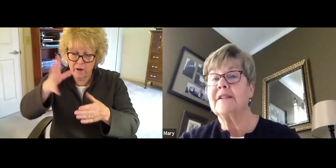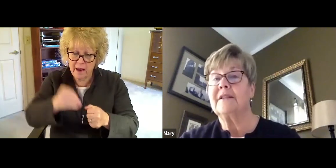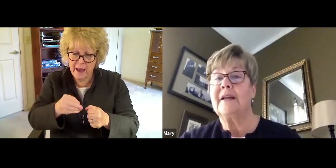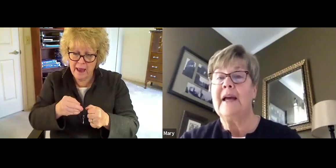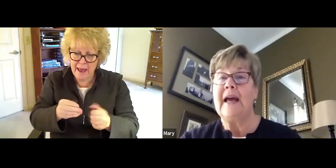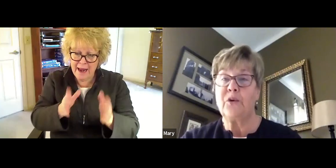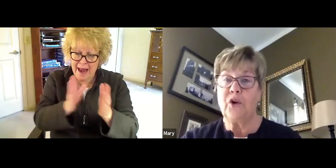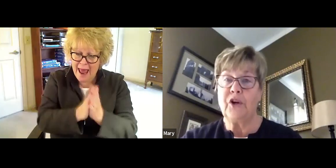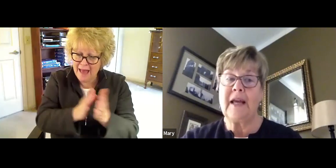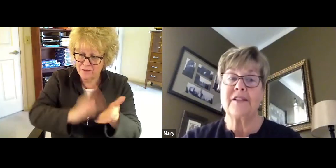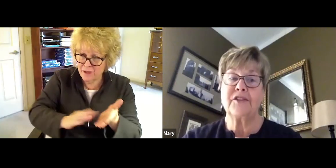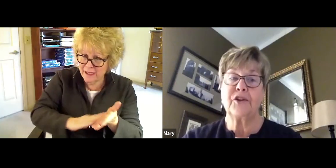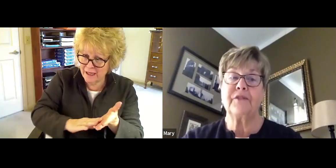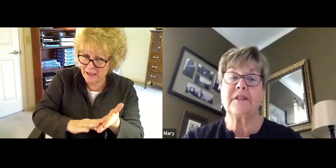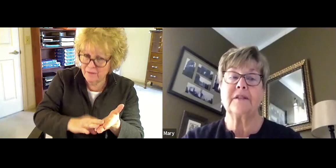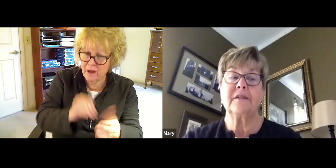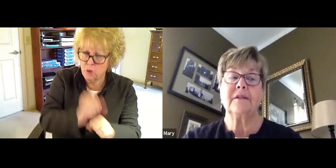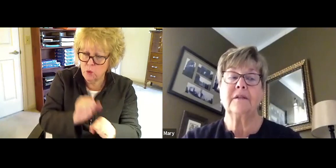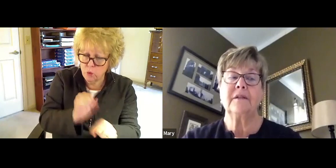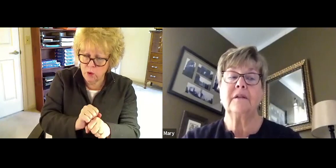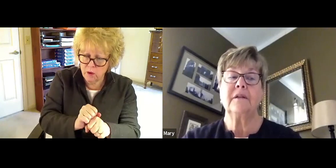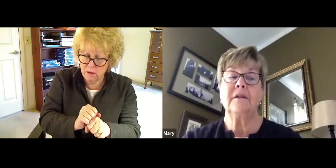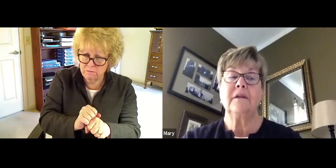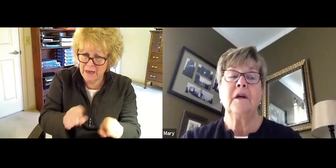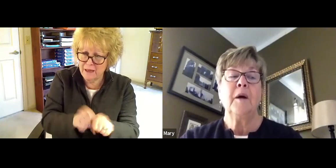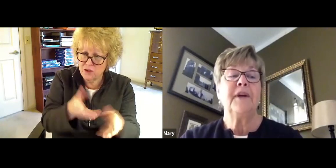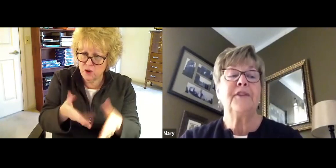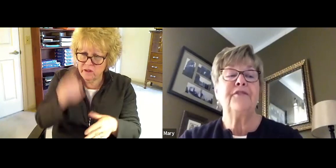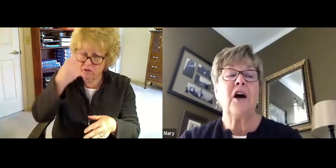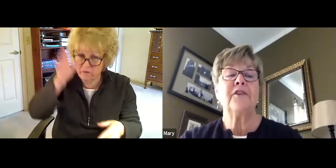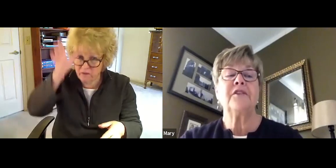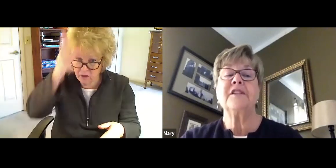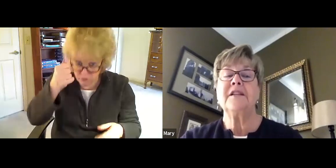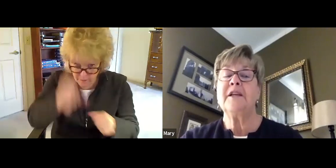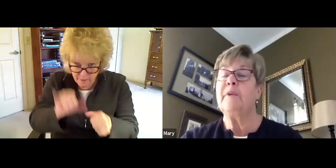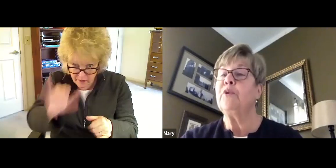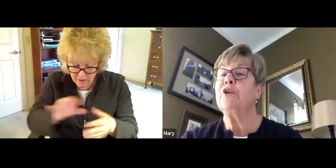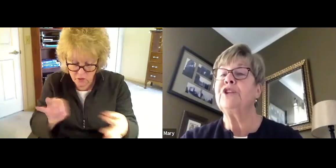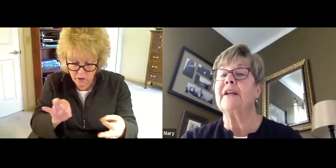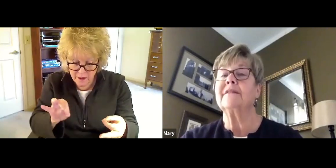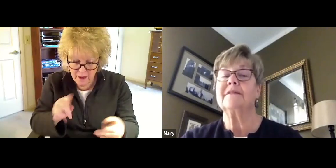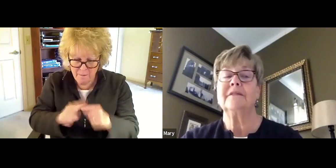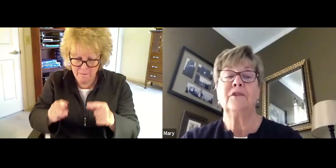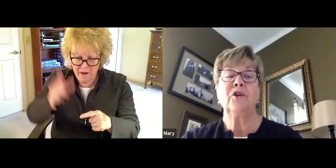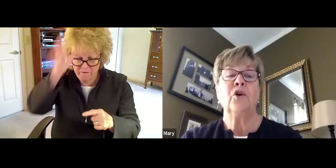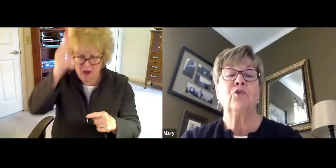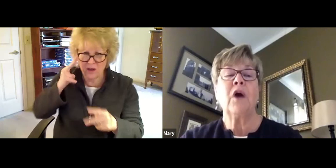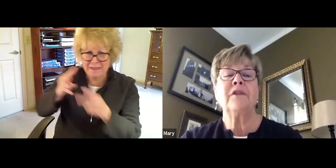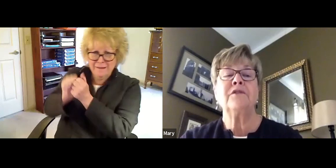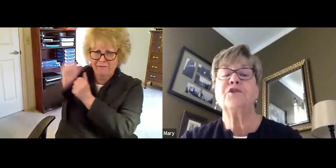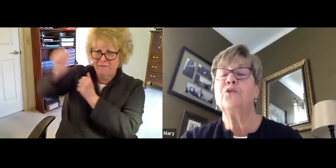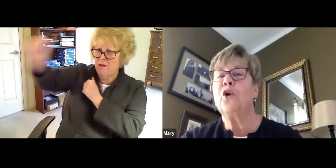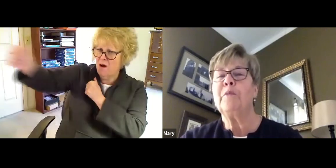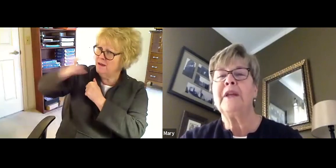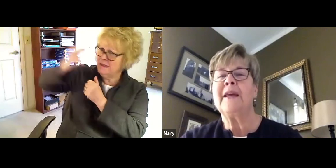forgiveness and work as a servant. But the father sees him approaching,